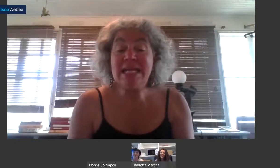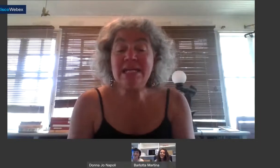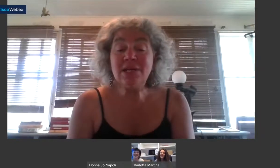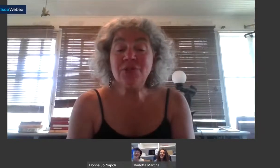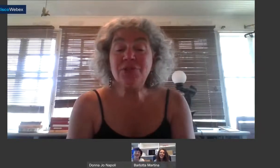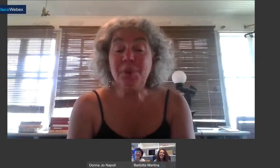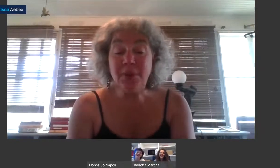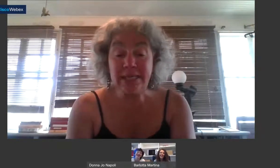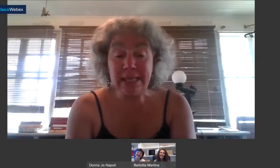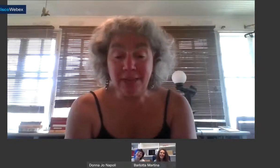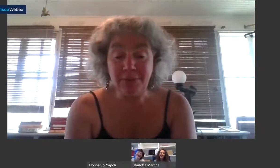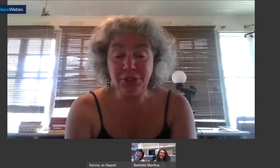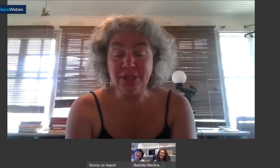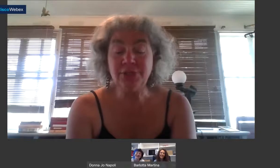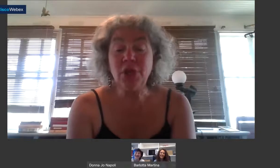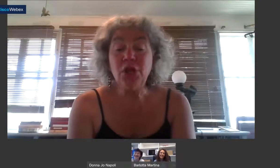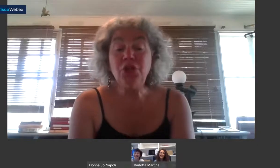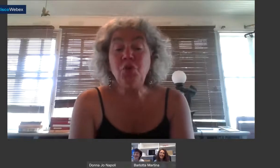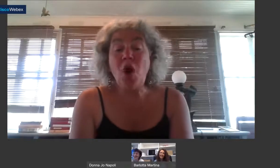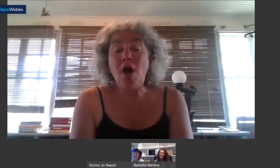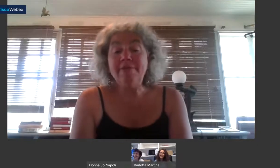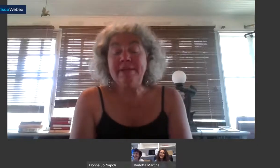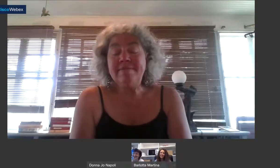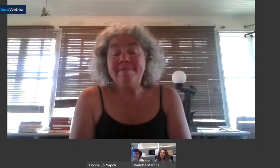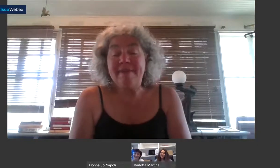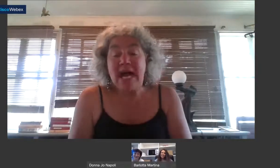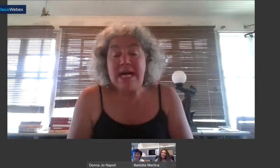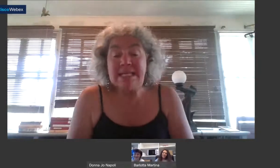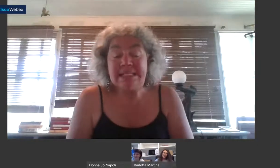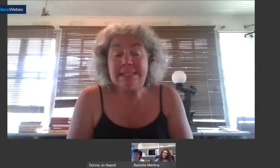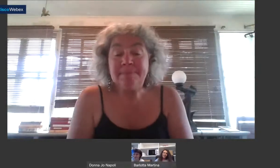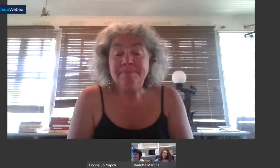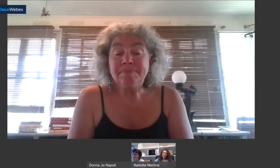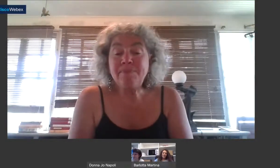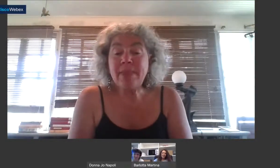In spoken languages, you often find